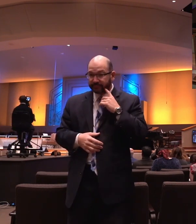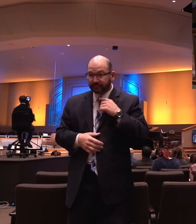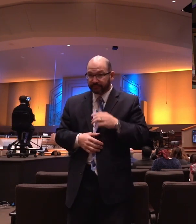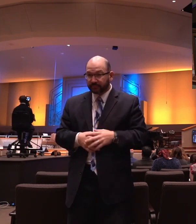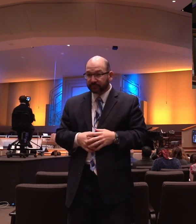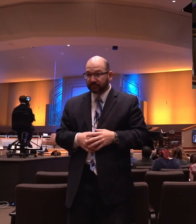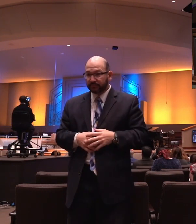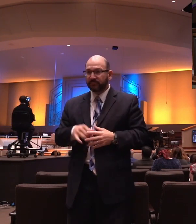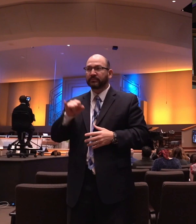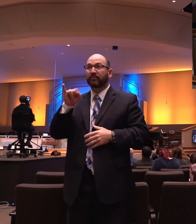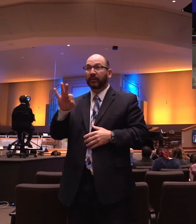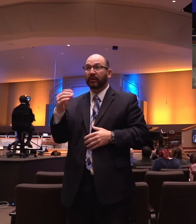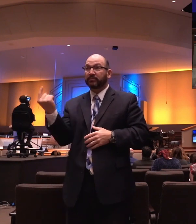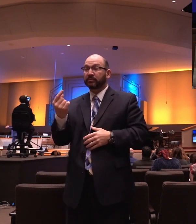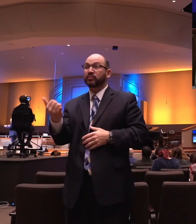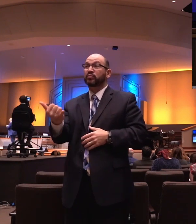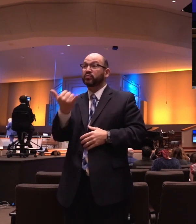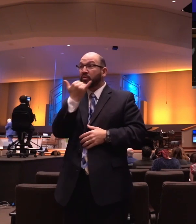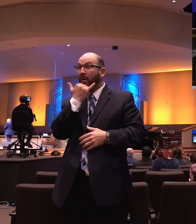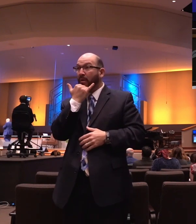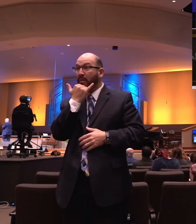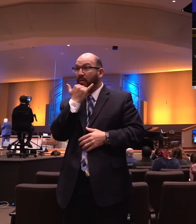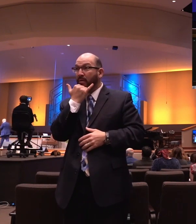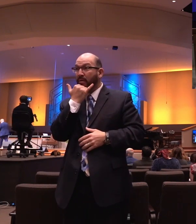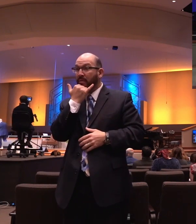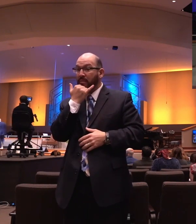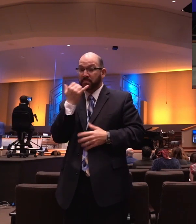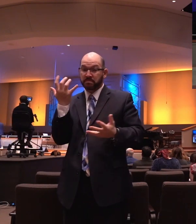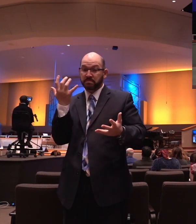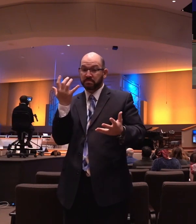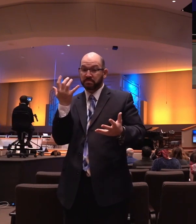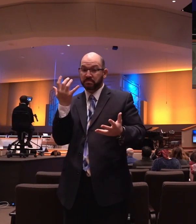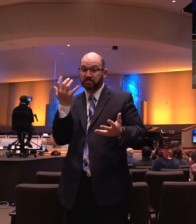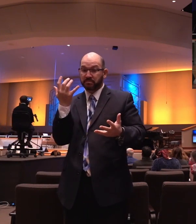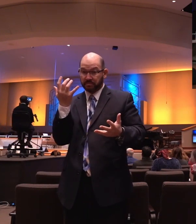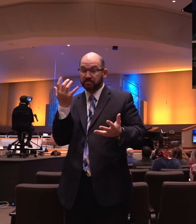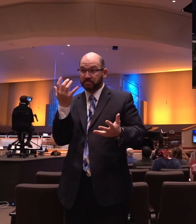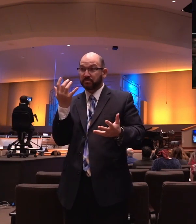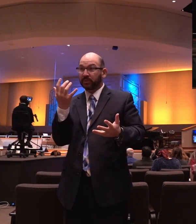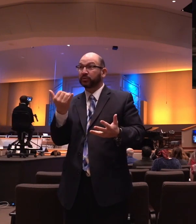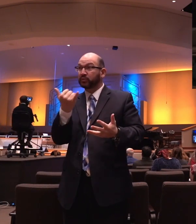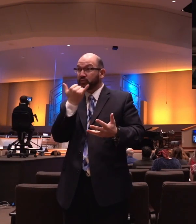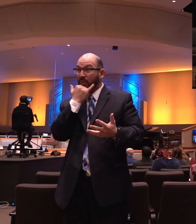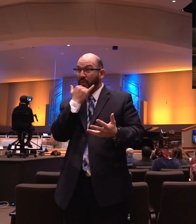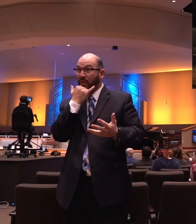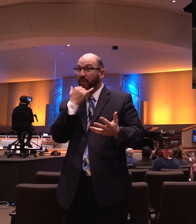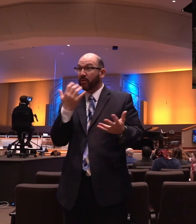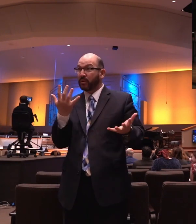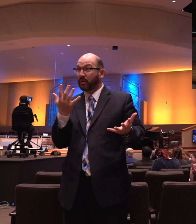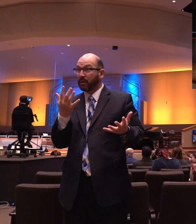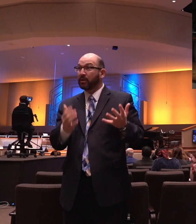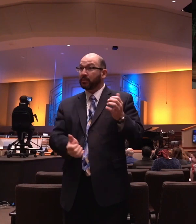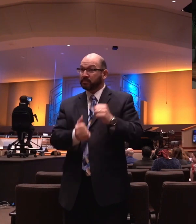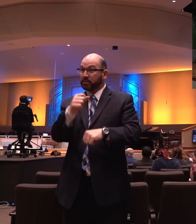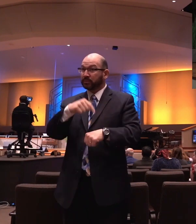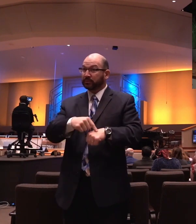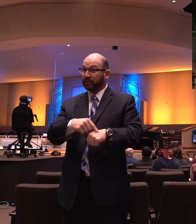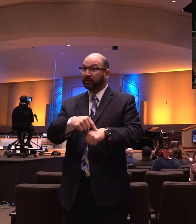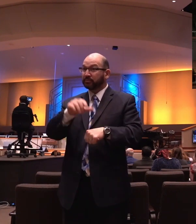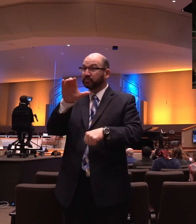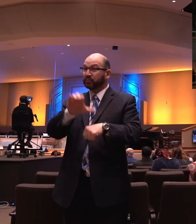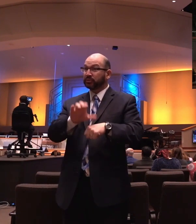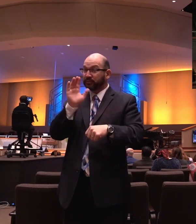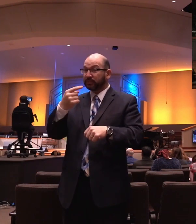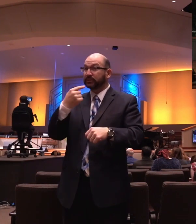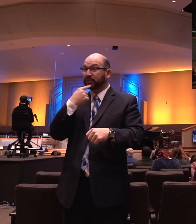profound, and a lot of times God's people will say amen, profound statements, and what I've